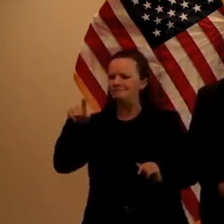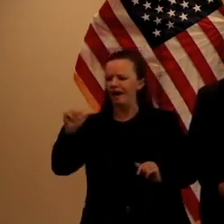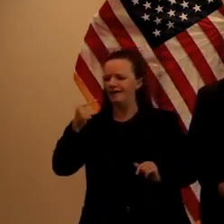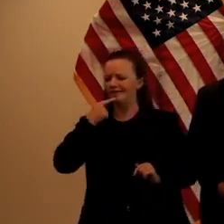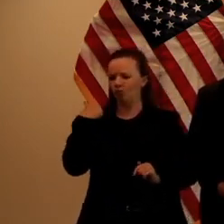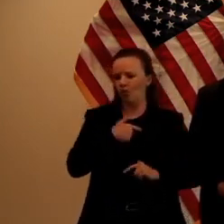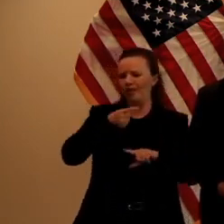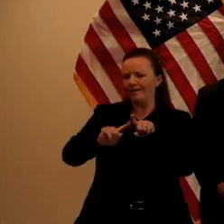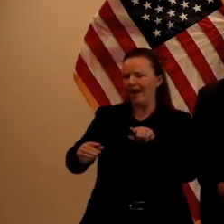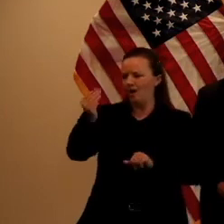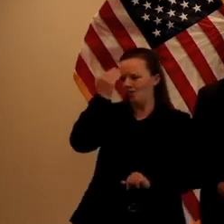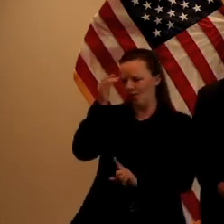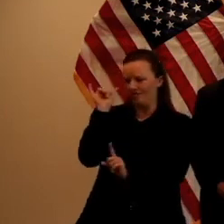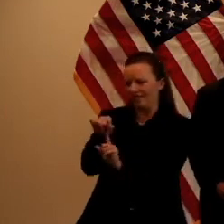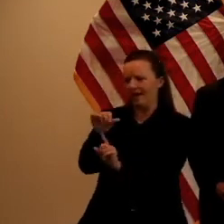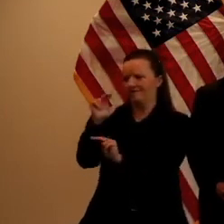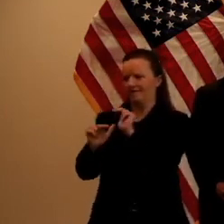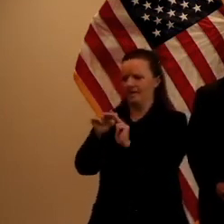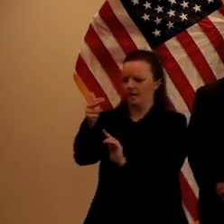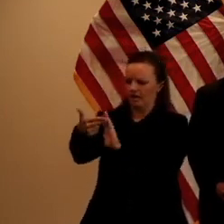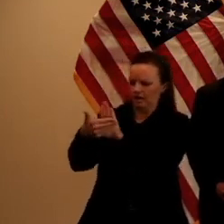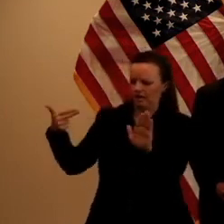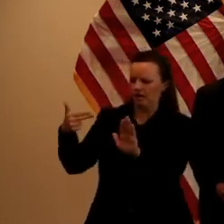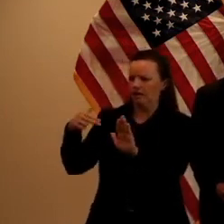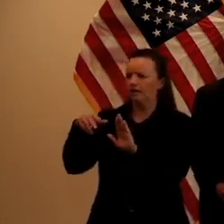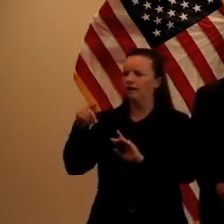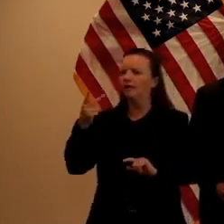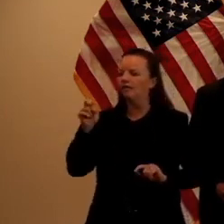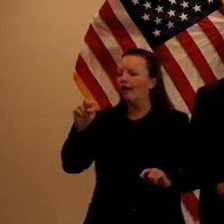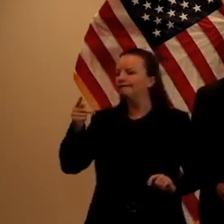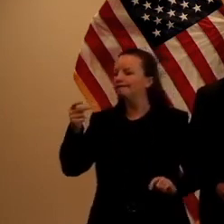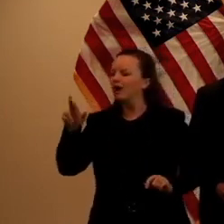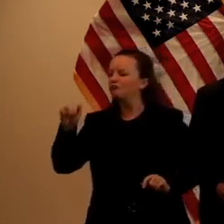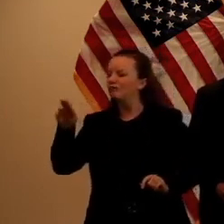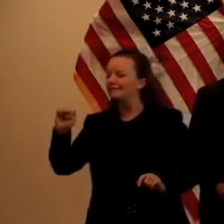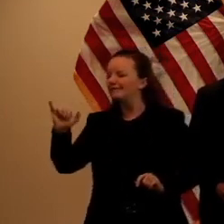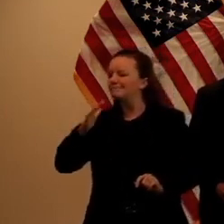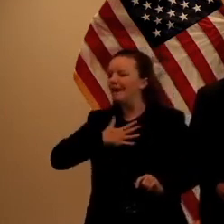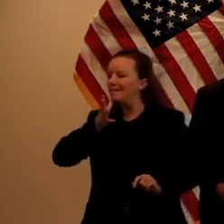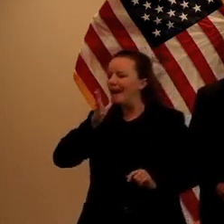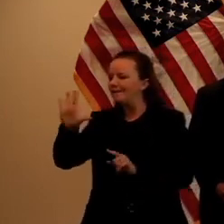precludes us from knowing that the terraces where my mother is